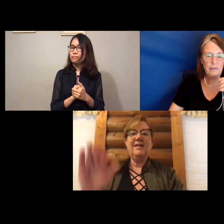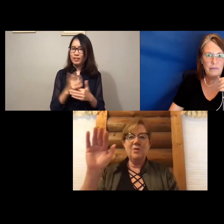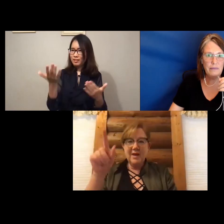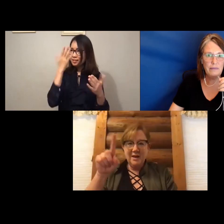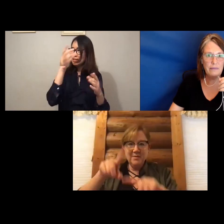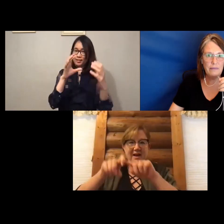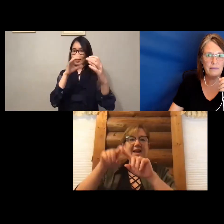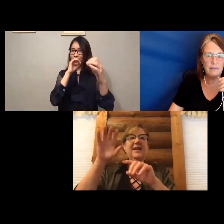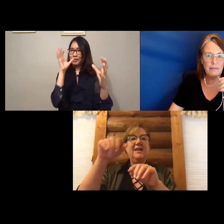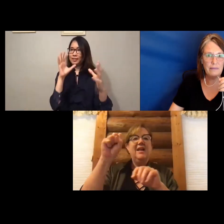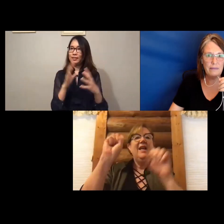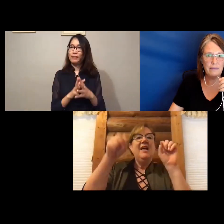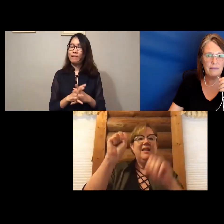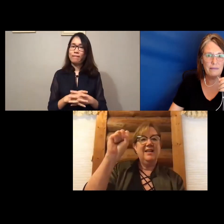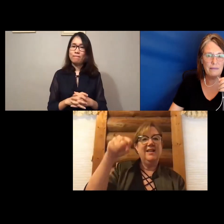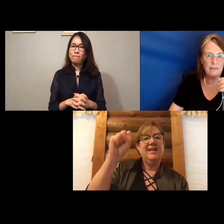Oh, okay, I'm gonna add in.